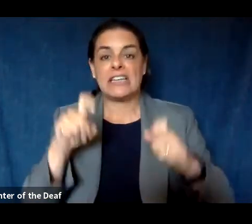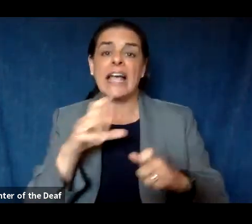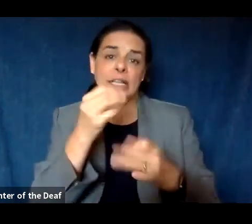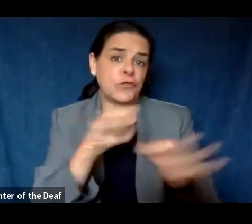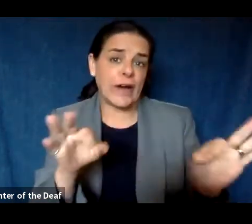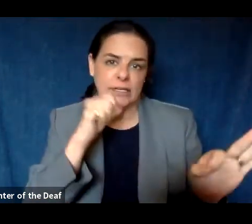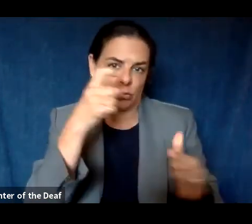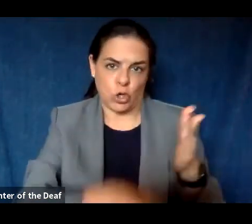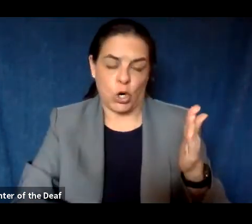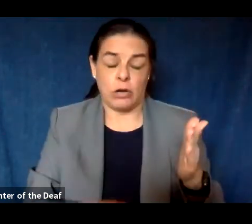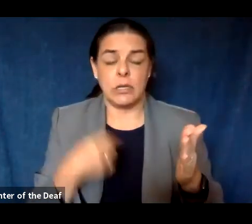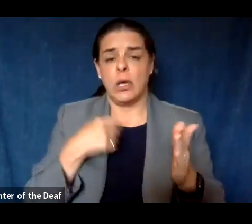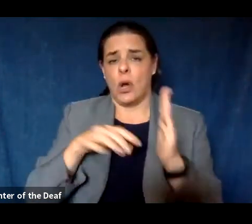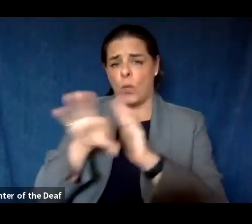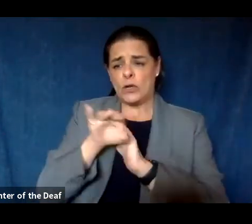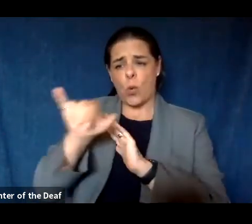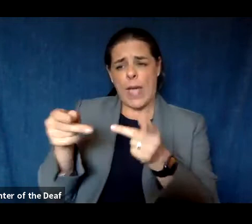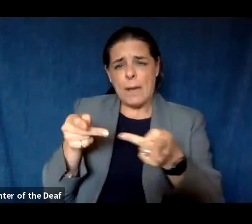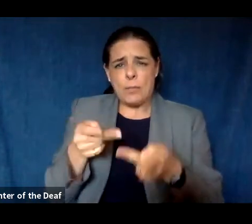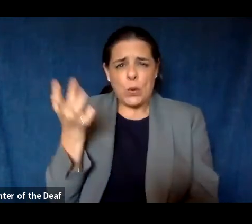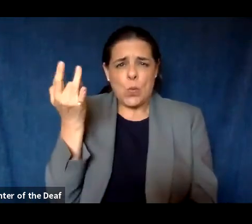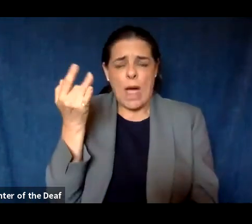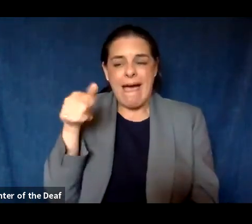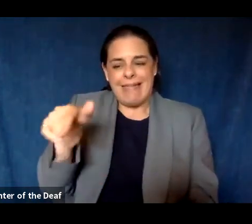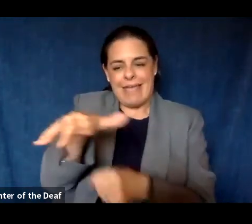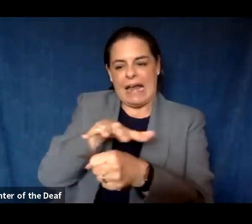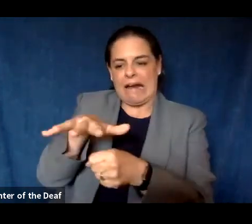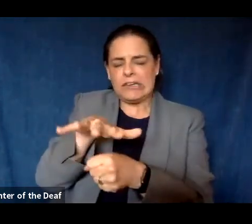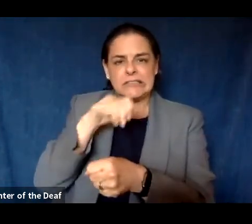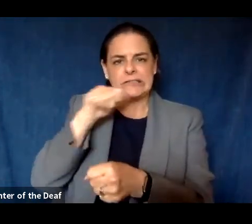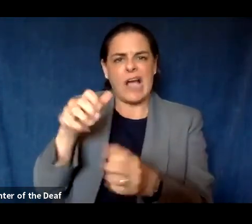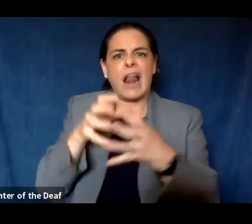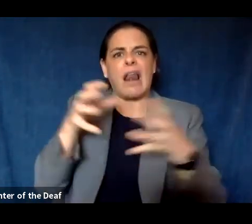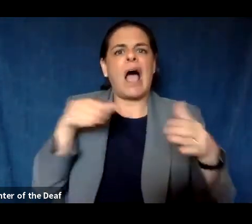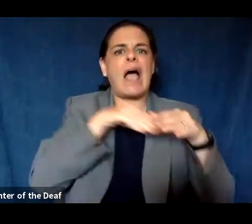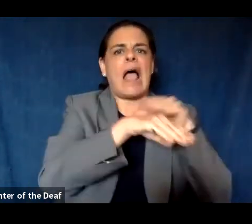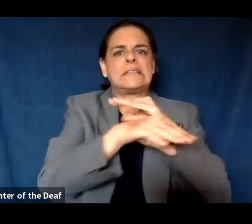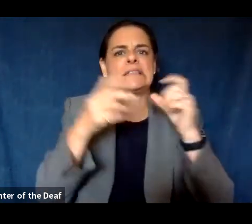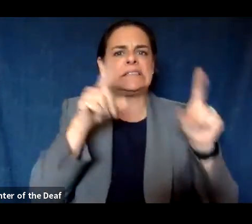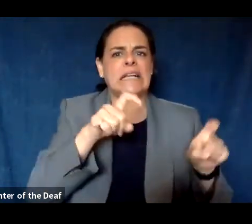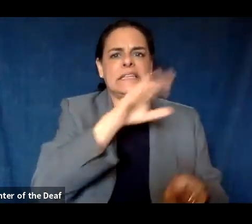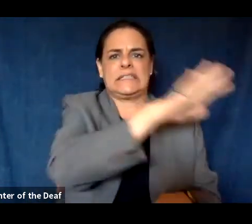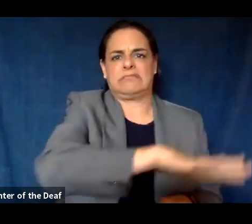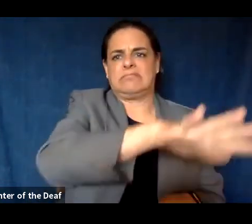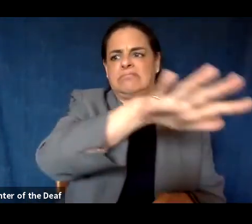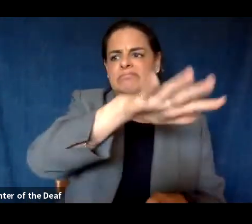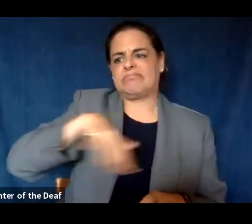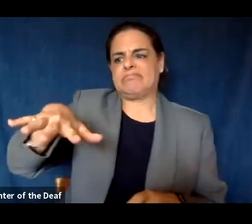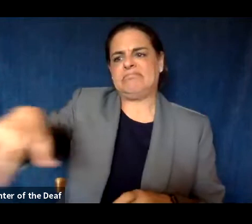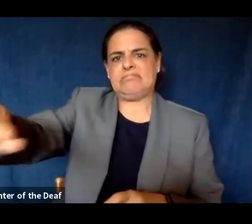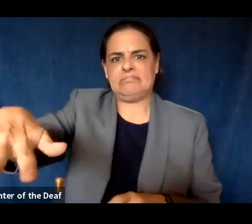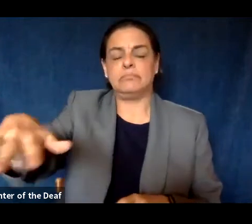because it is in an area that doesn't have much access to testing. We are continuing to work on